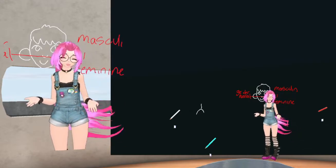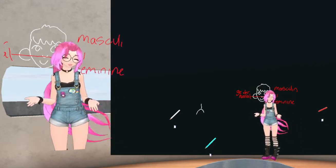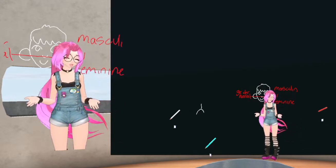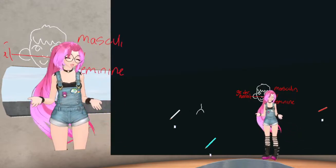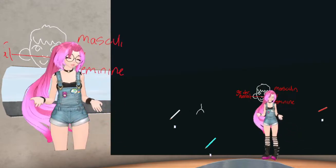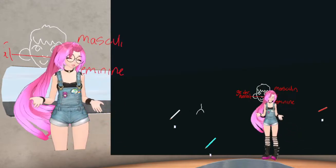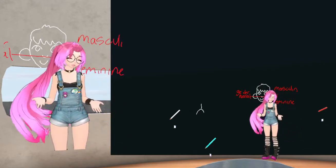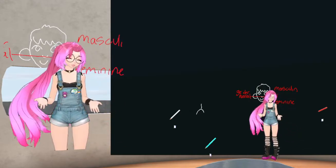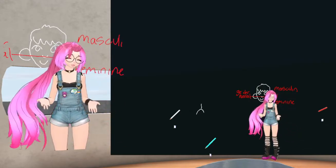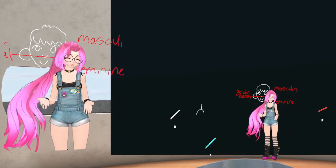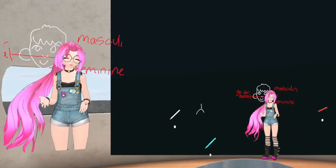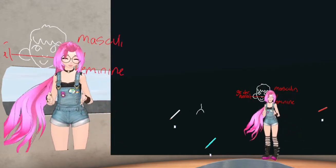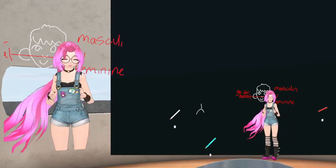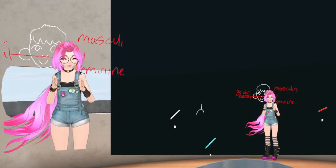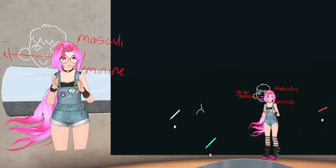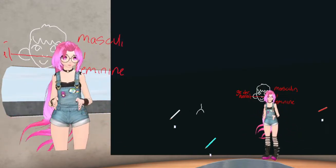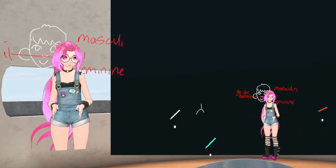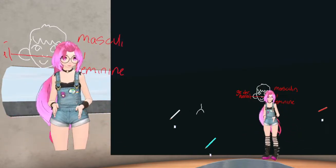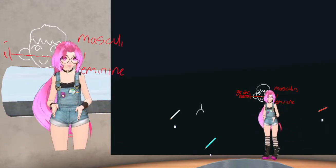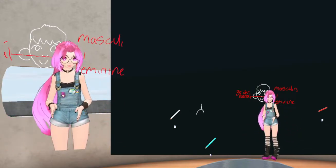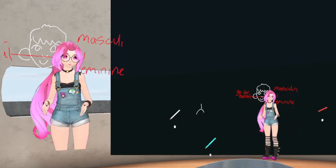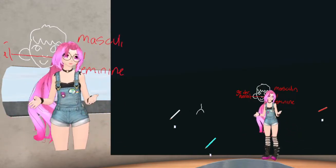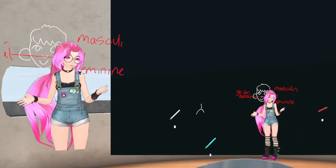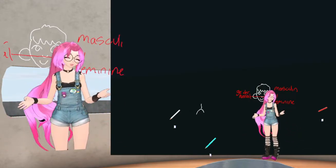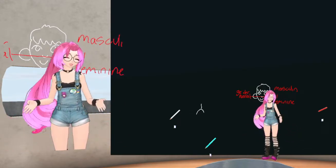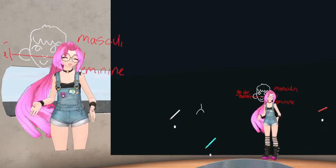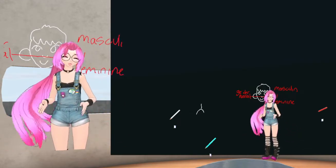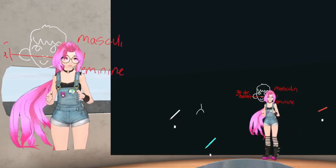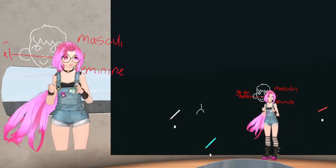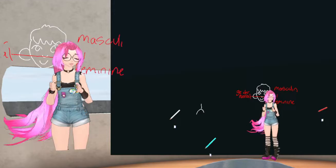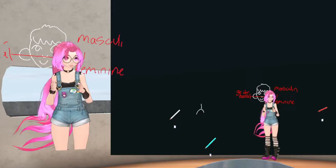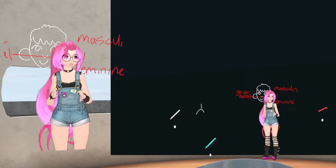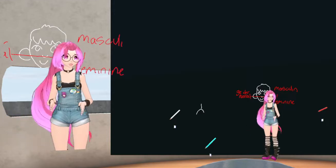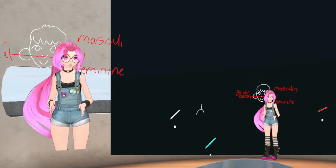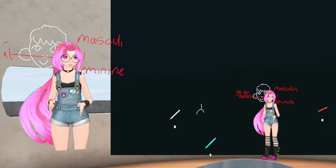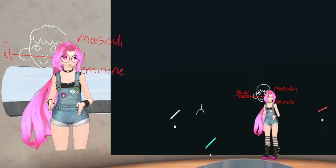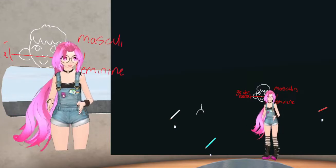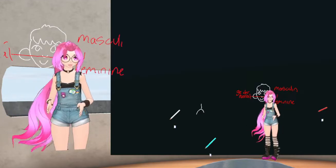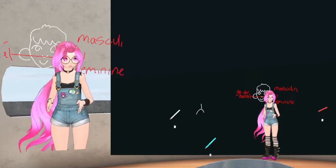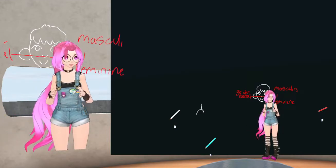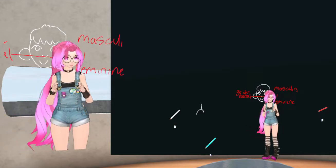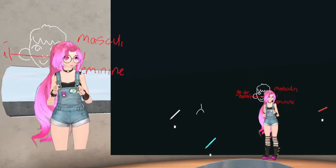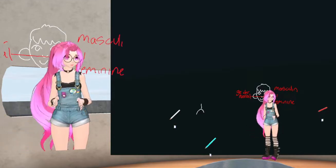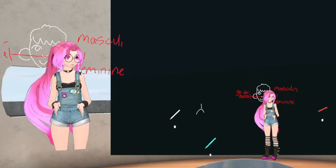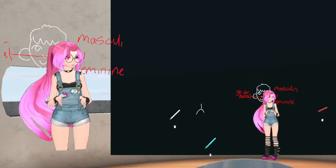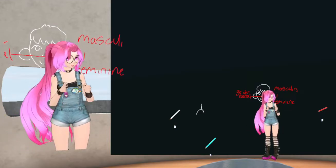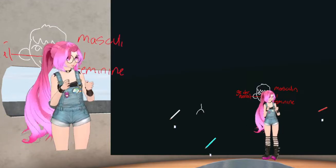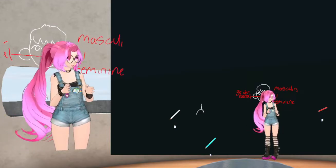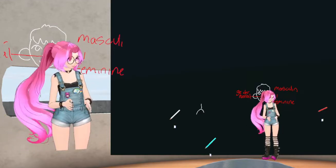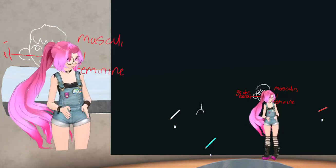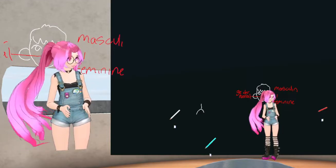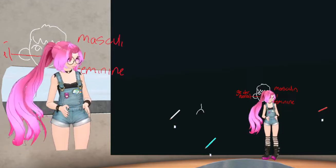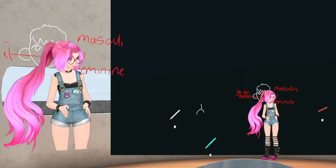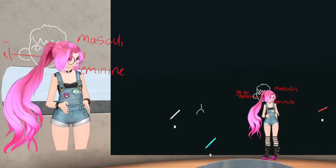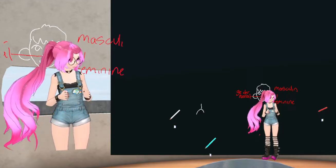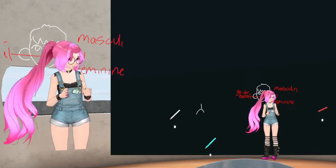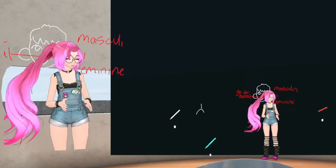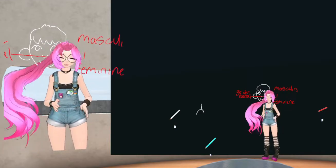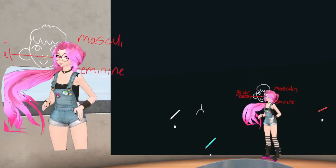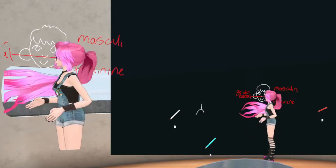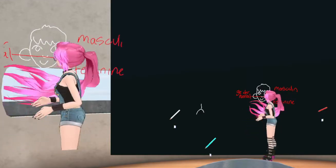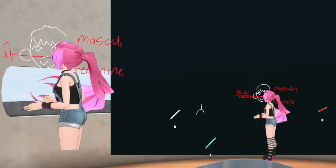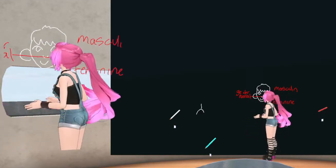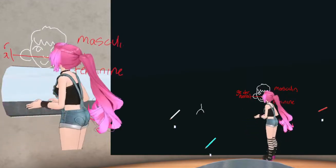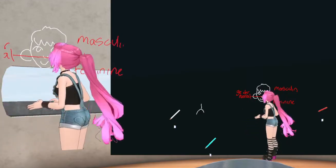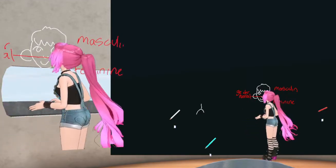and you don't know if they're a man or a woman. Androgynous. Like, There you go, sure, an androgynous person, yeah. But you can also say person as well,